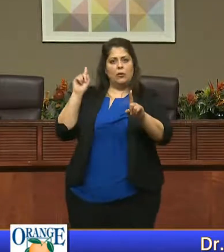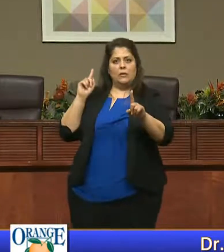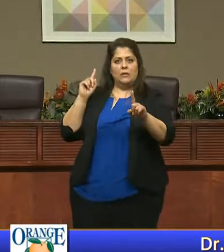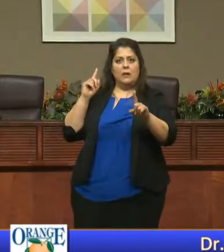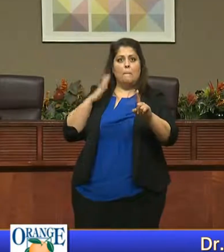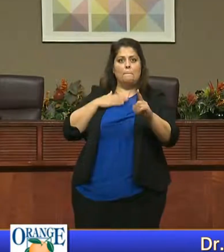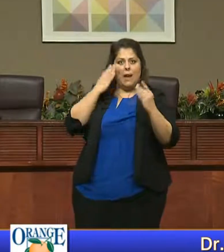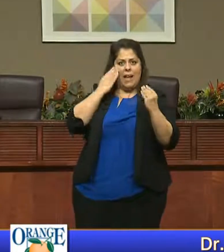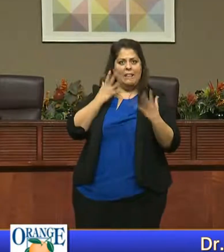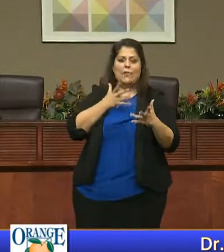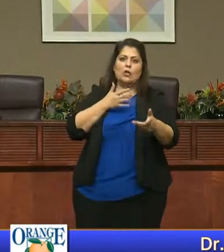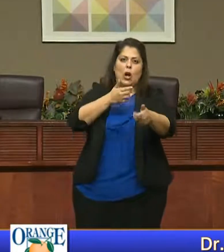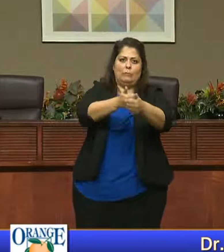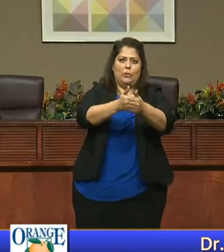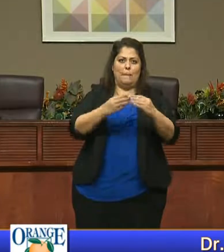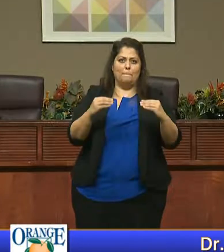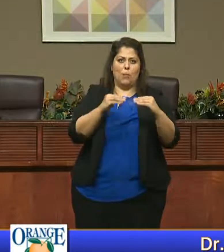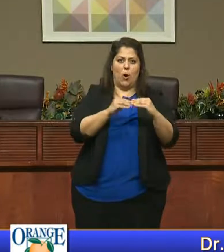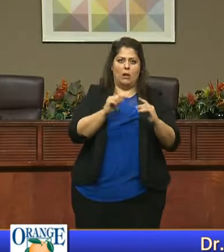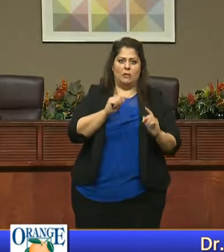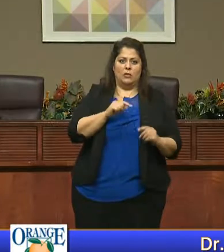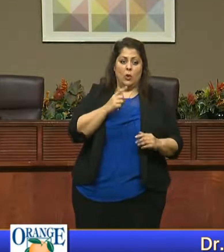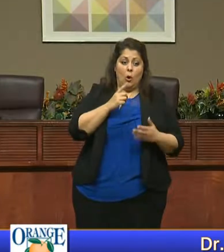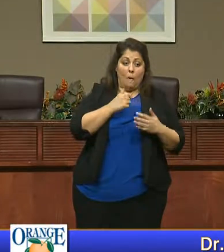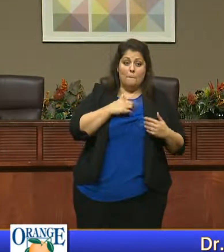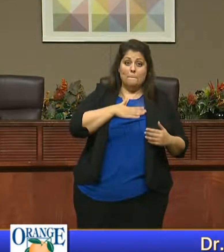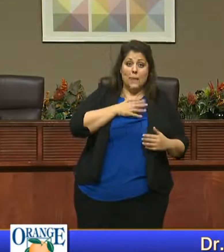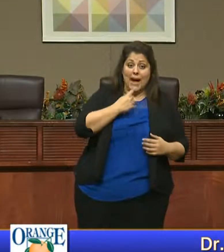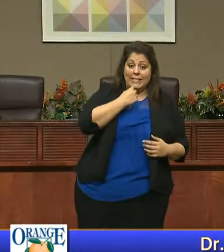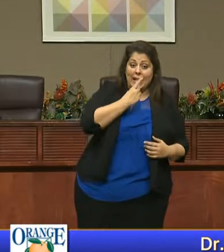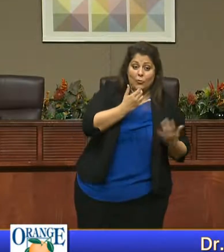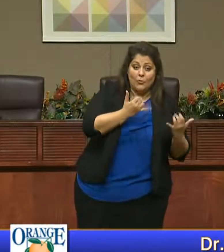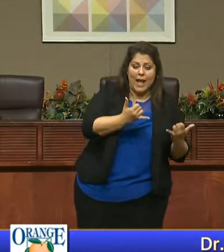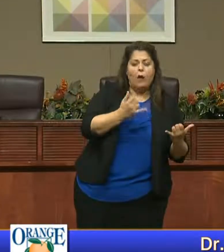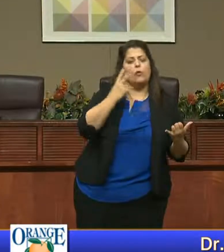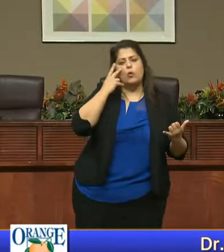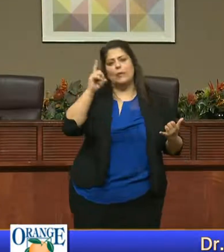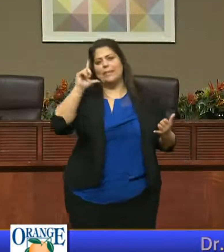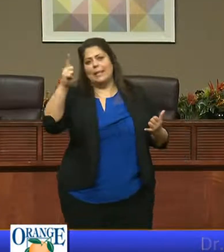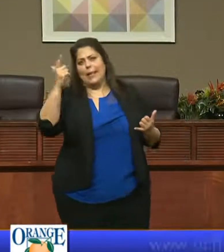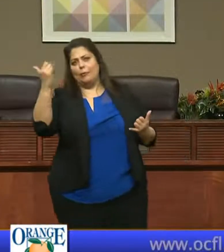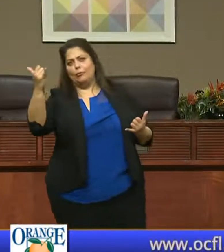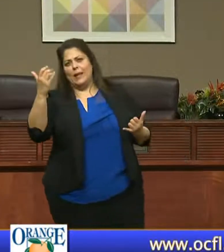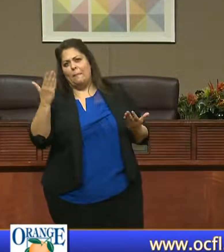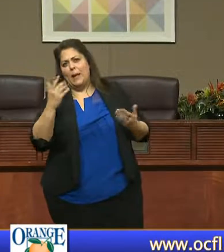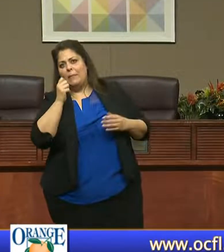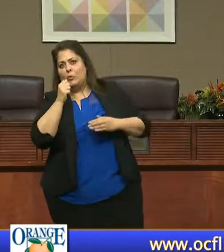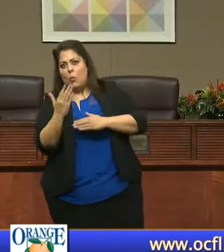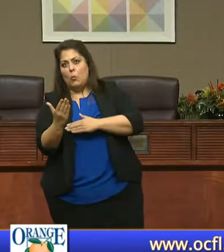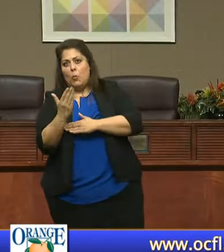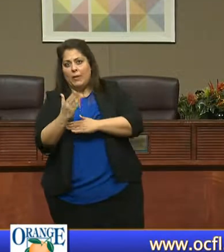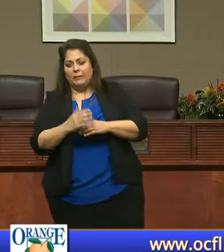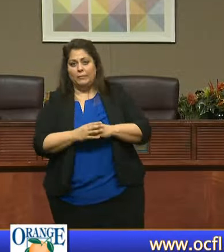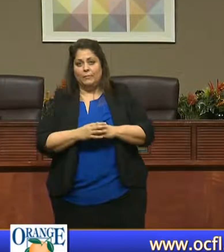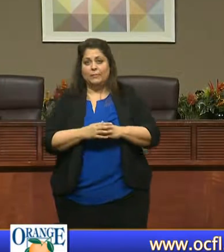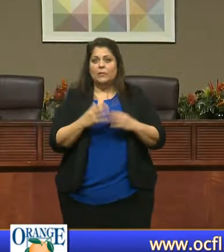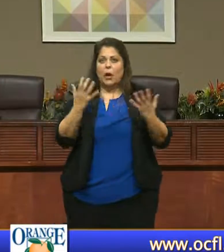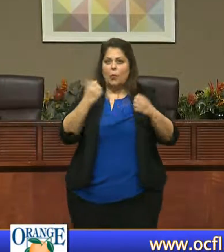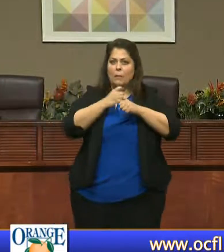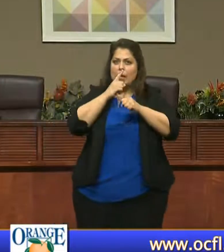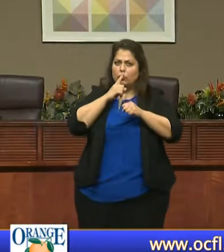want to give you what you are going to see later this afternoon or early tomorrow morning so that there is no question regarding to